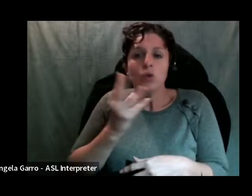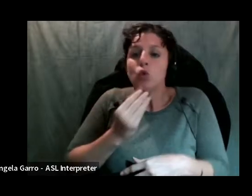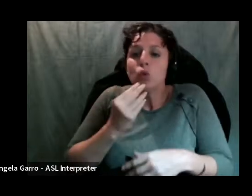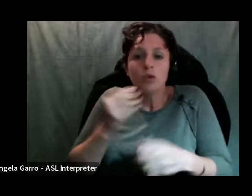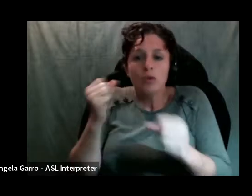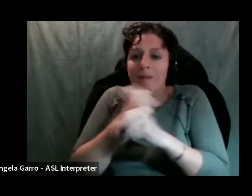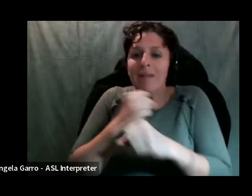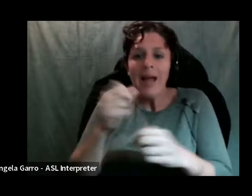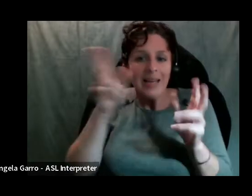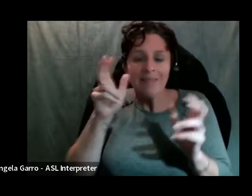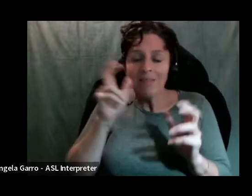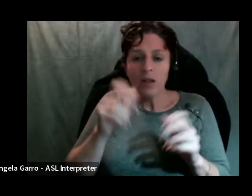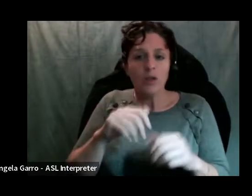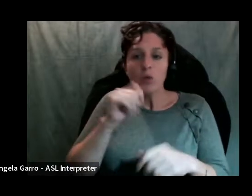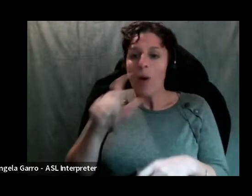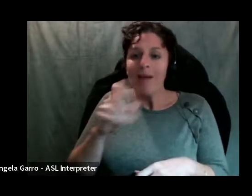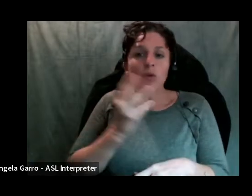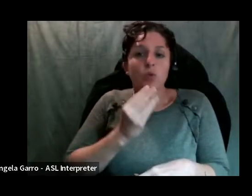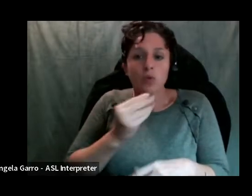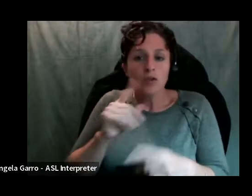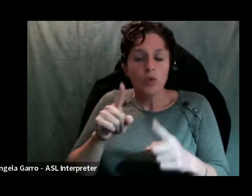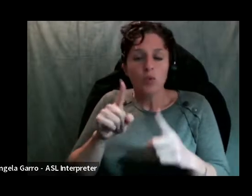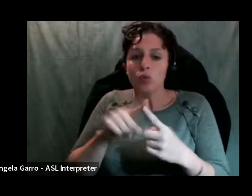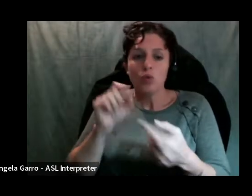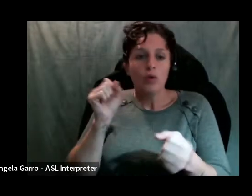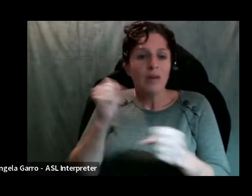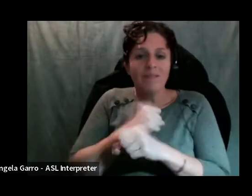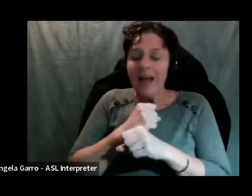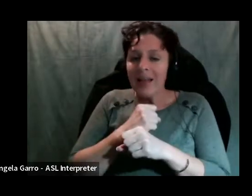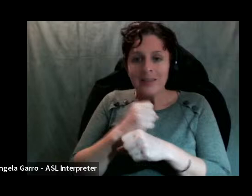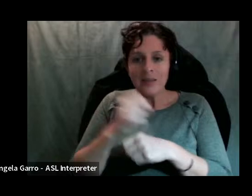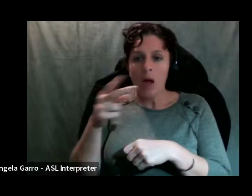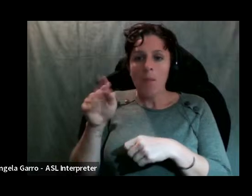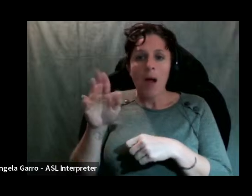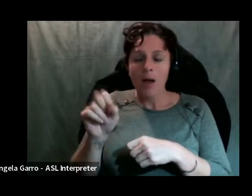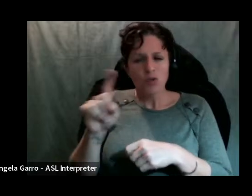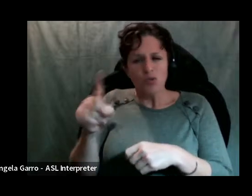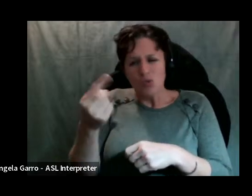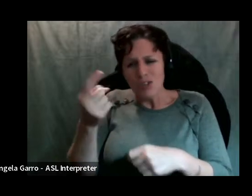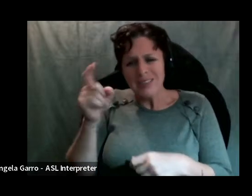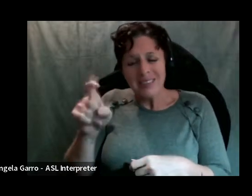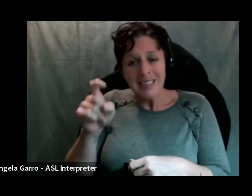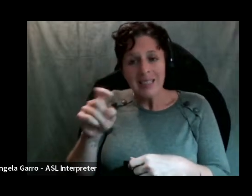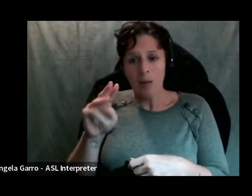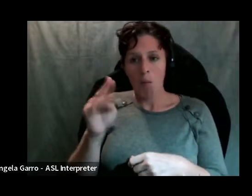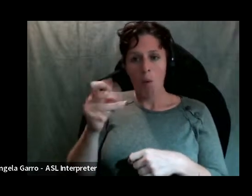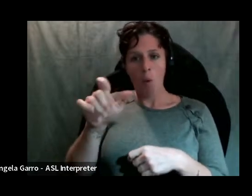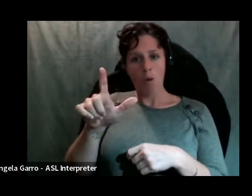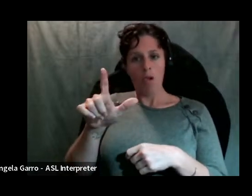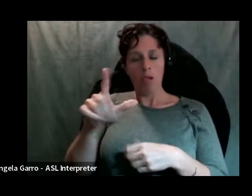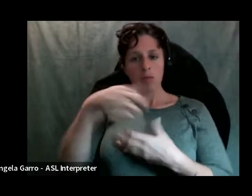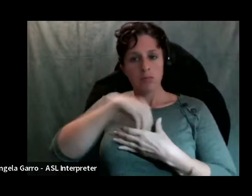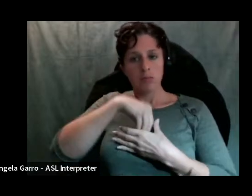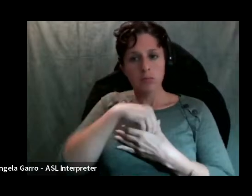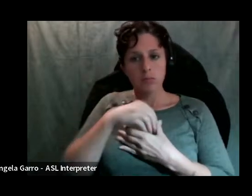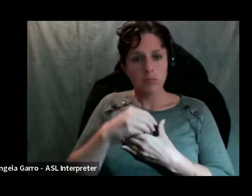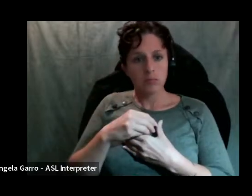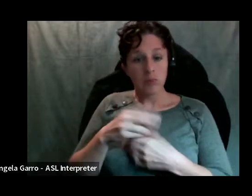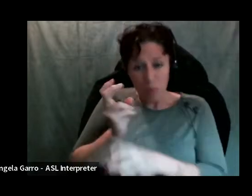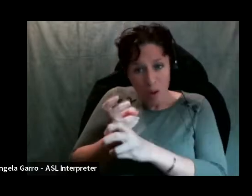Jewish to fight Hamas. You just need a moral conscience. Is it so hard to condemn rape as